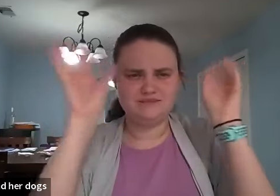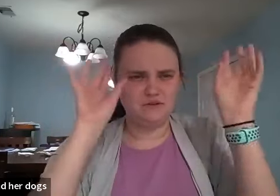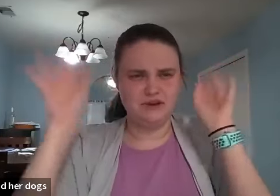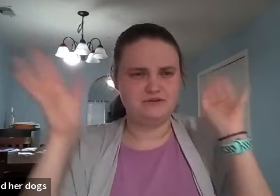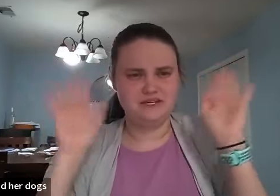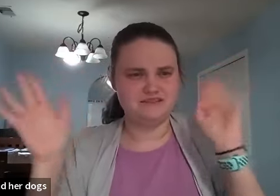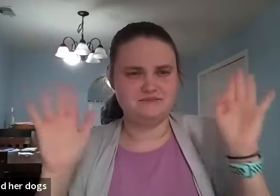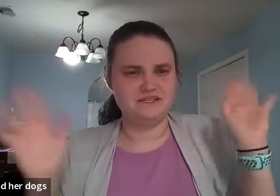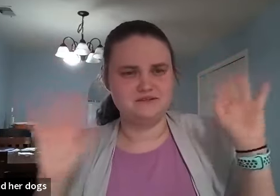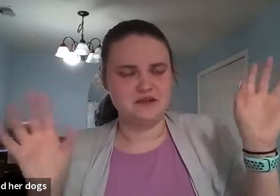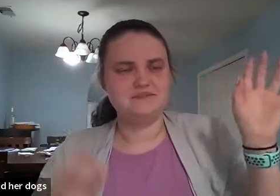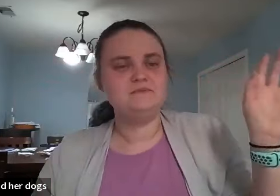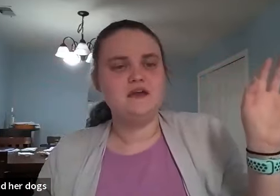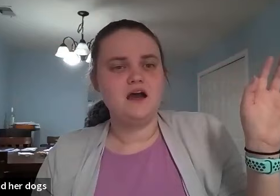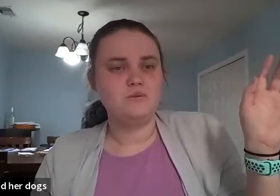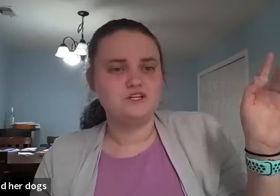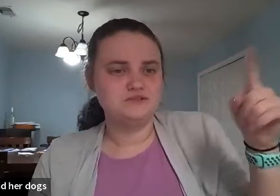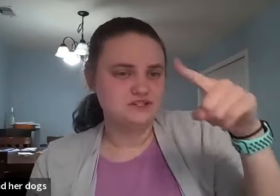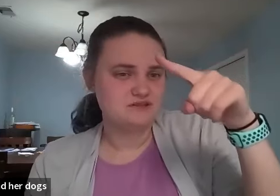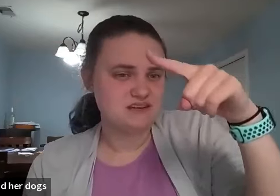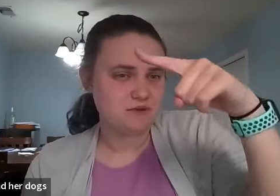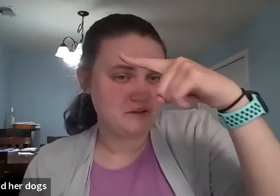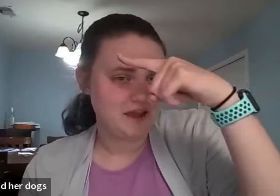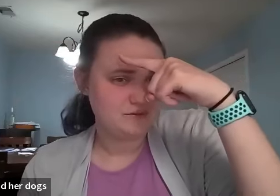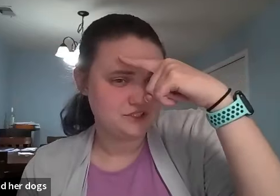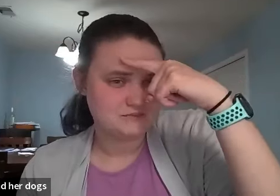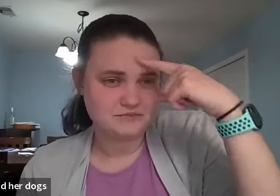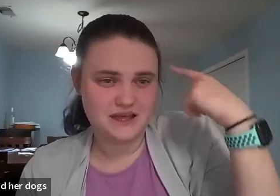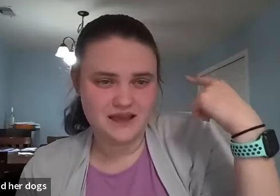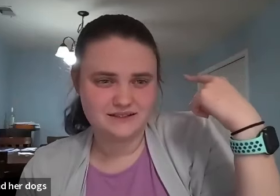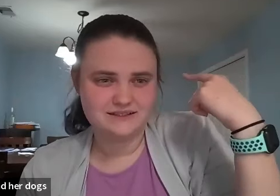my brain with beans and peas sometimes. What you do is you do something for black, which is black.